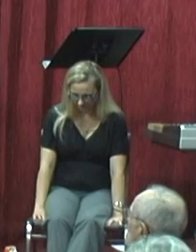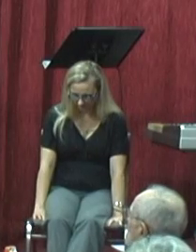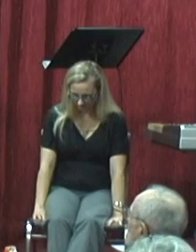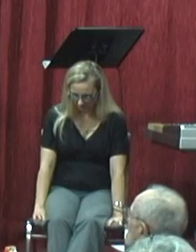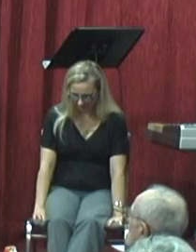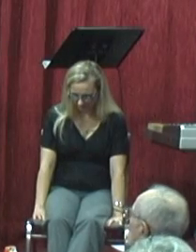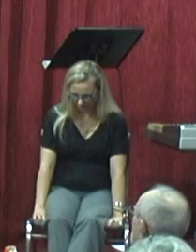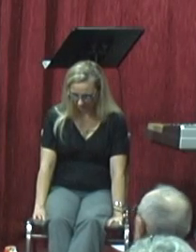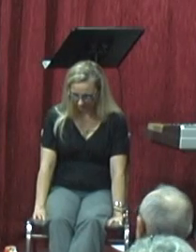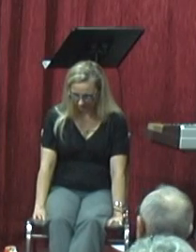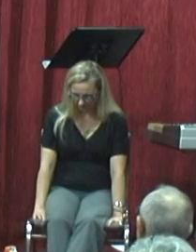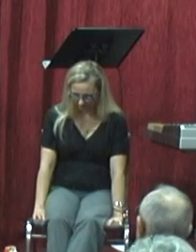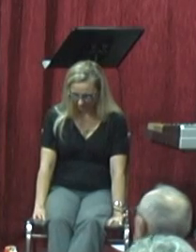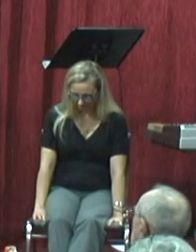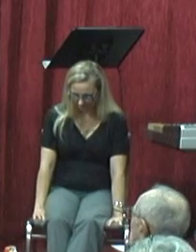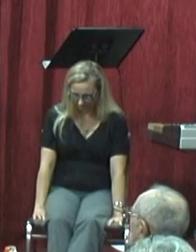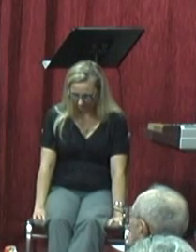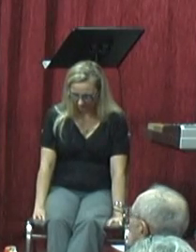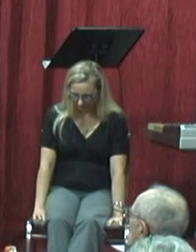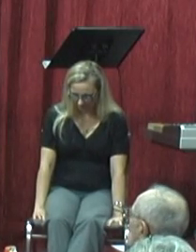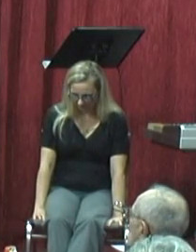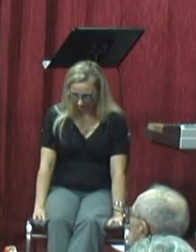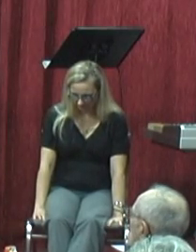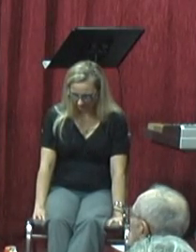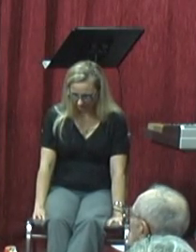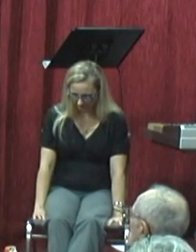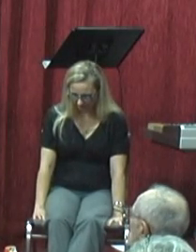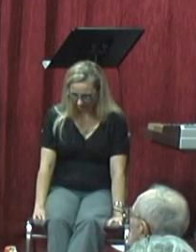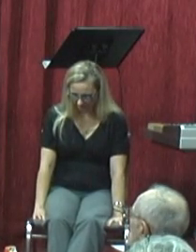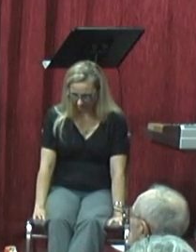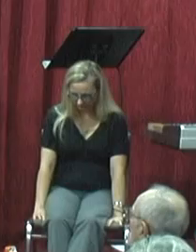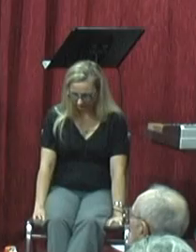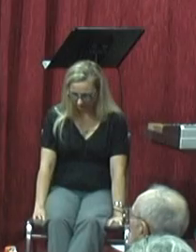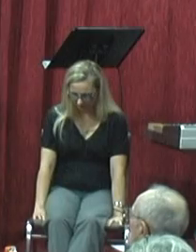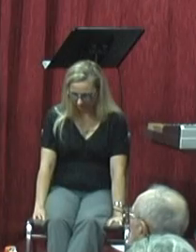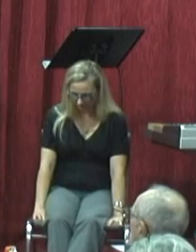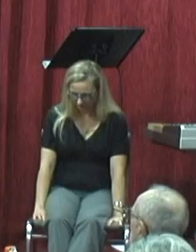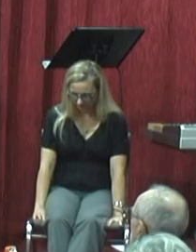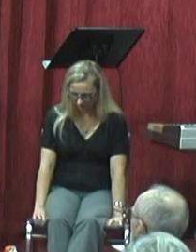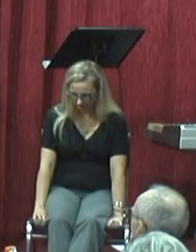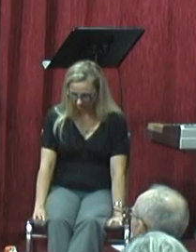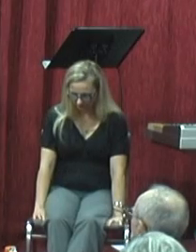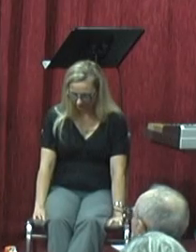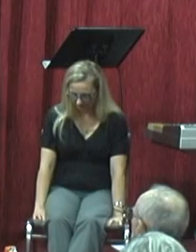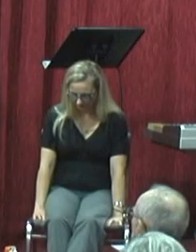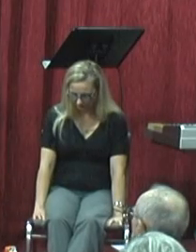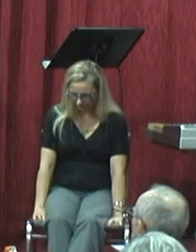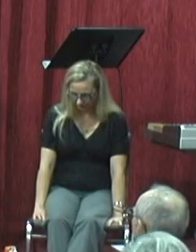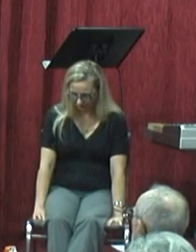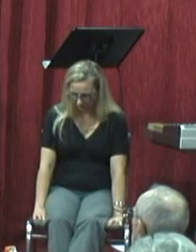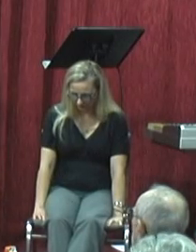sanctified. Now, and many of you have understood this, we've talked about this many times,